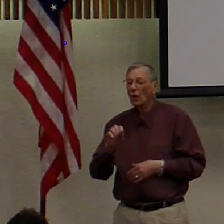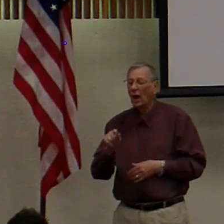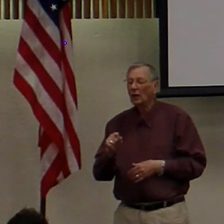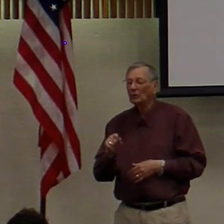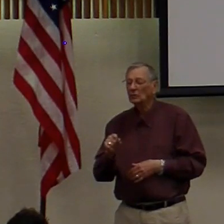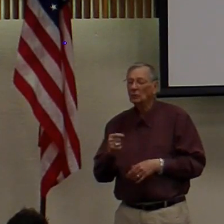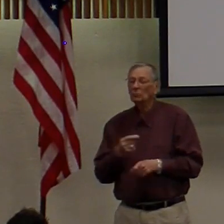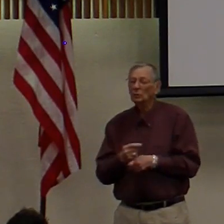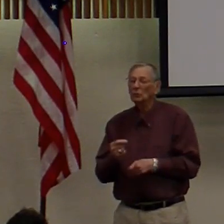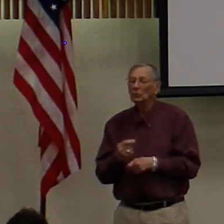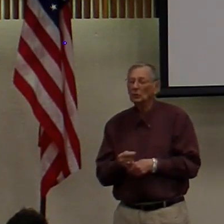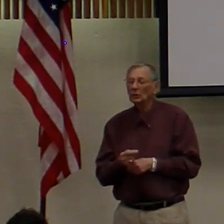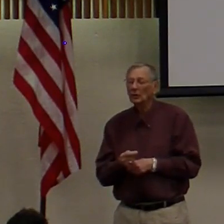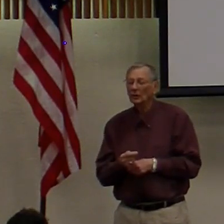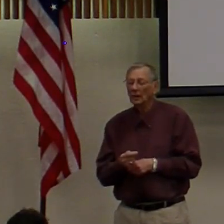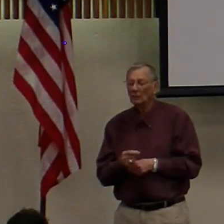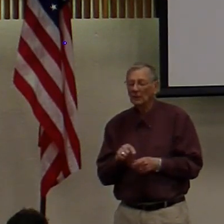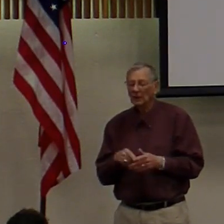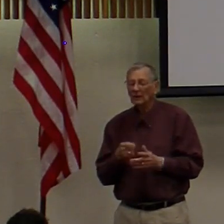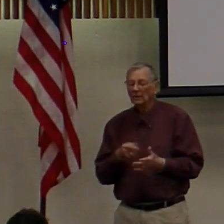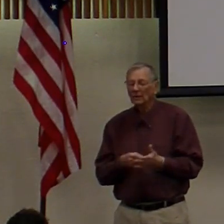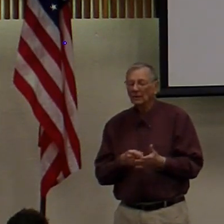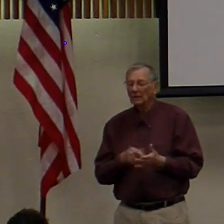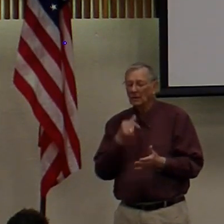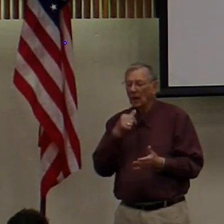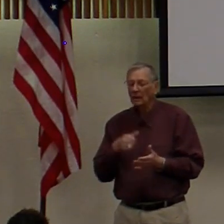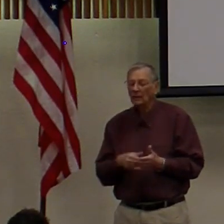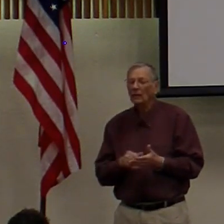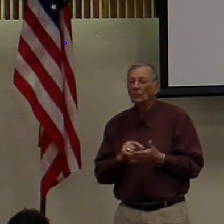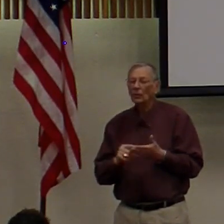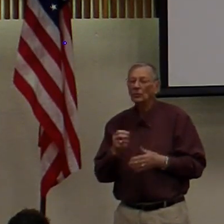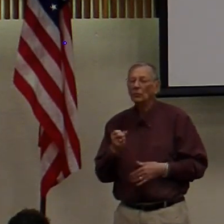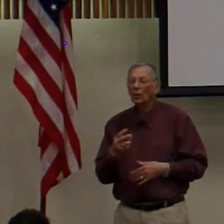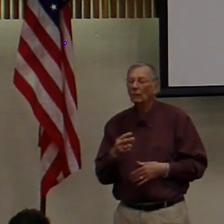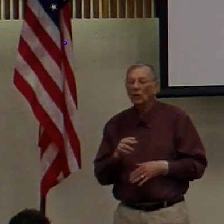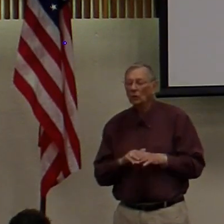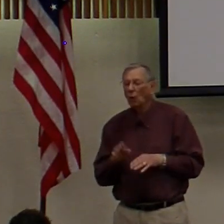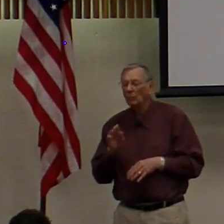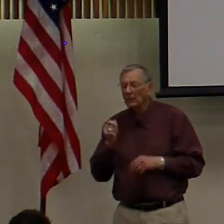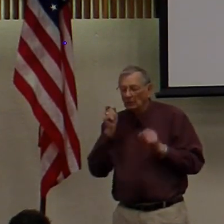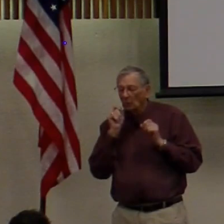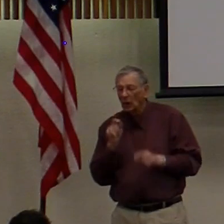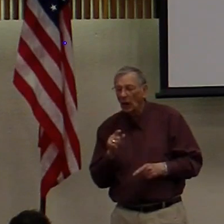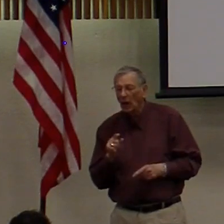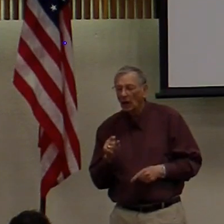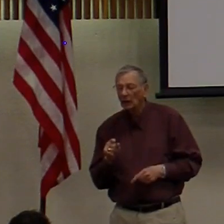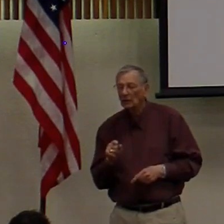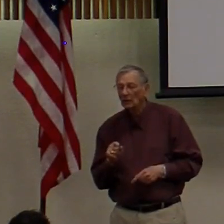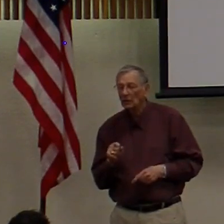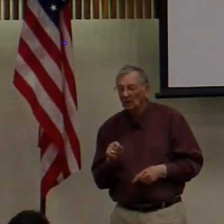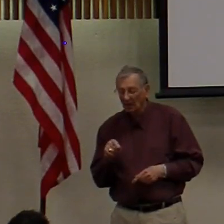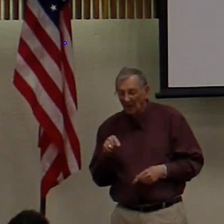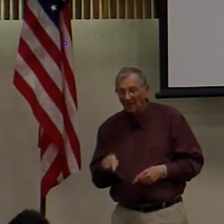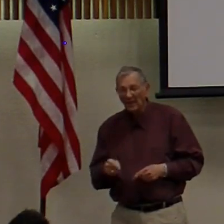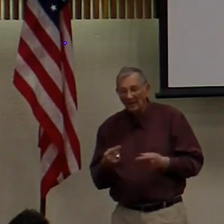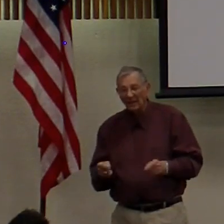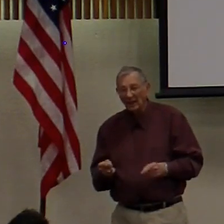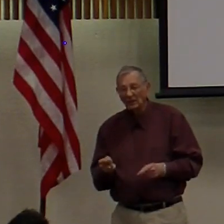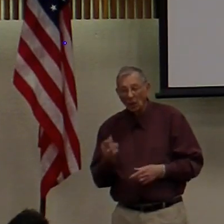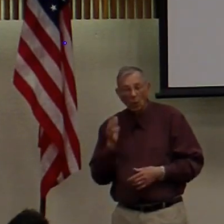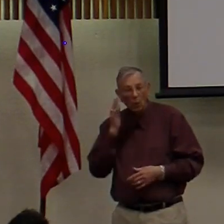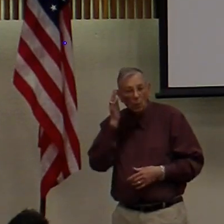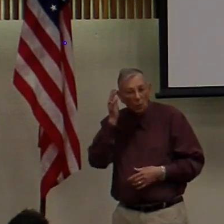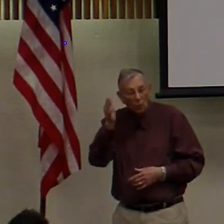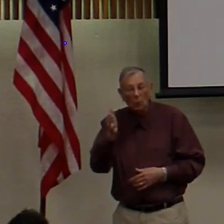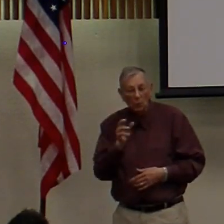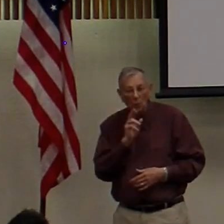reality. Excuse me. That's how he begins this text, not the letter, verse 12. Don't be surprised because these things are just a